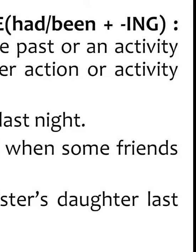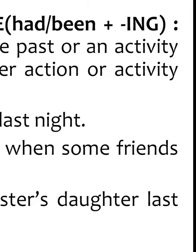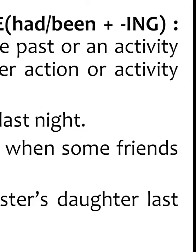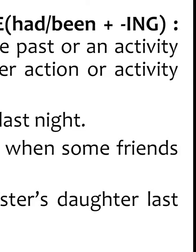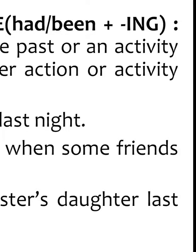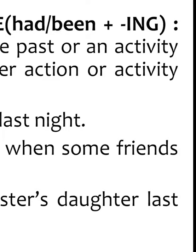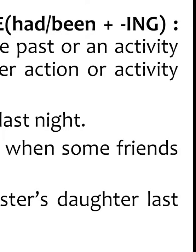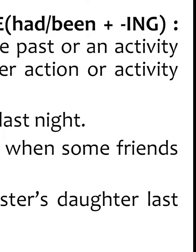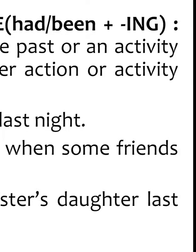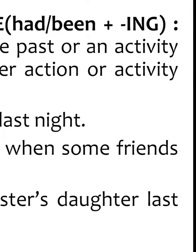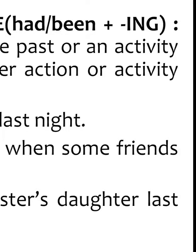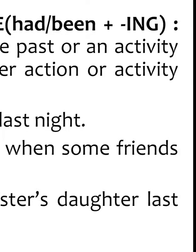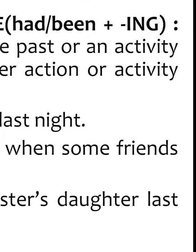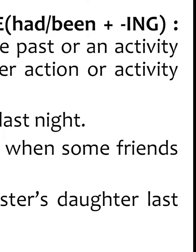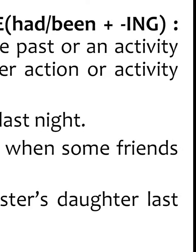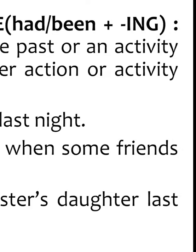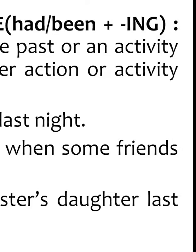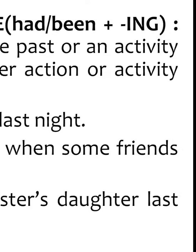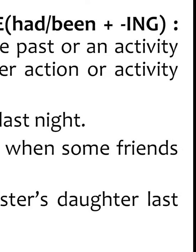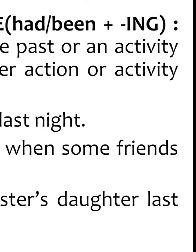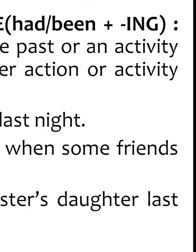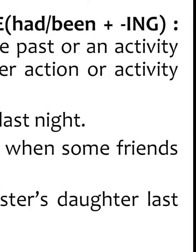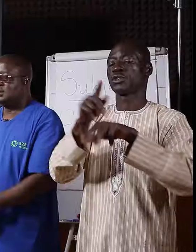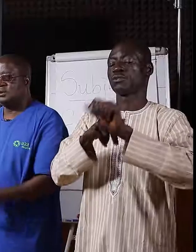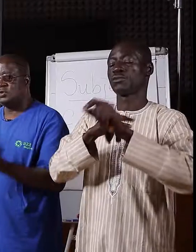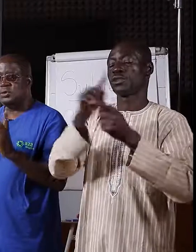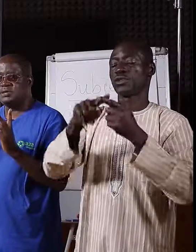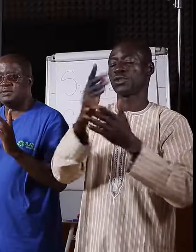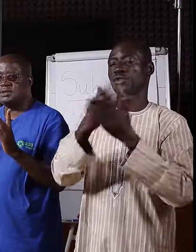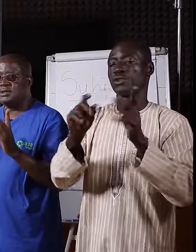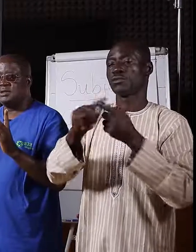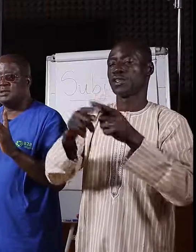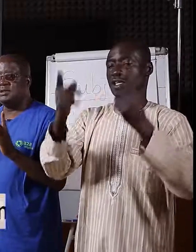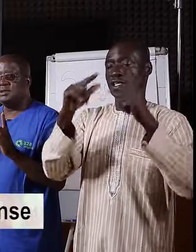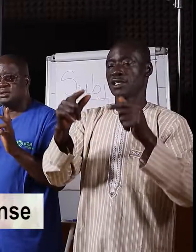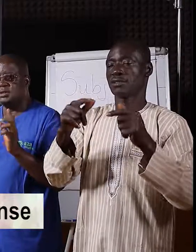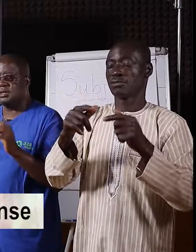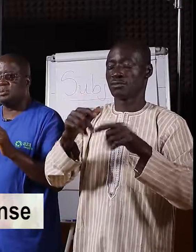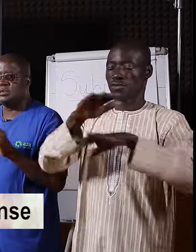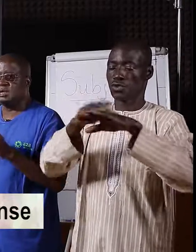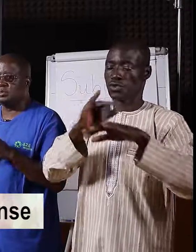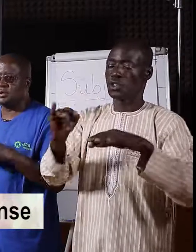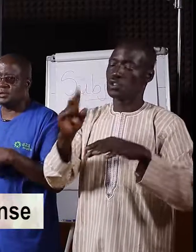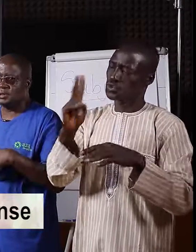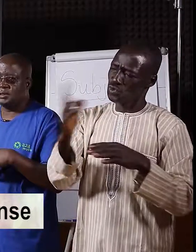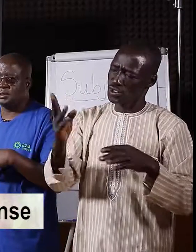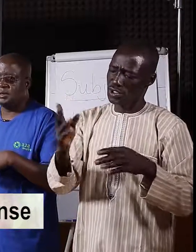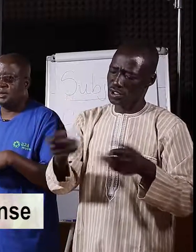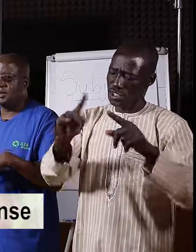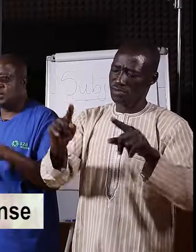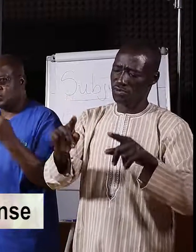watching football when some friends came calling. Two activities taking place